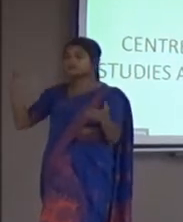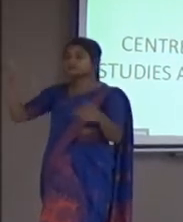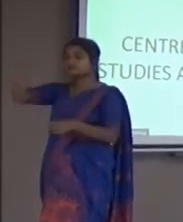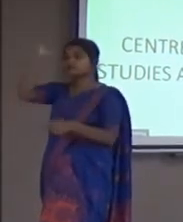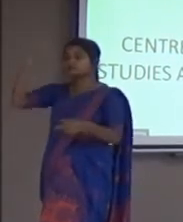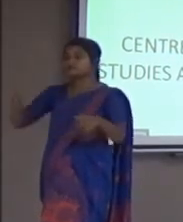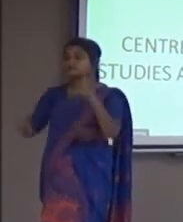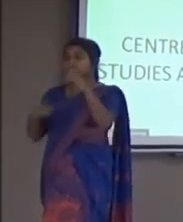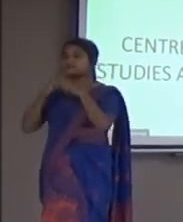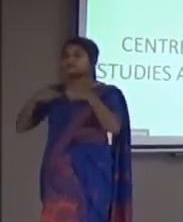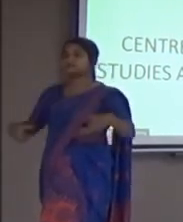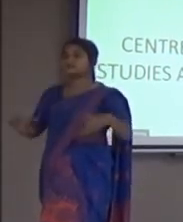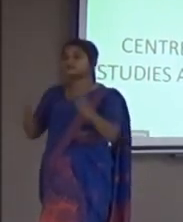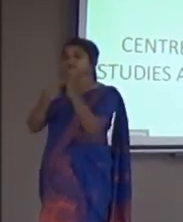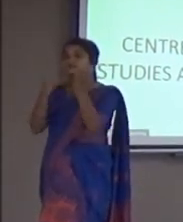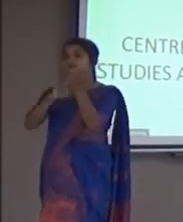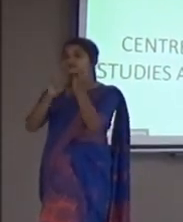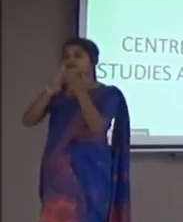Assam.